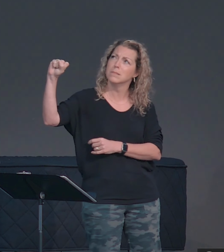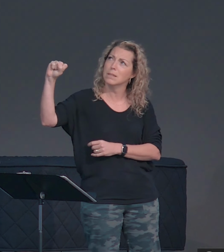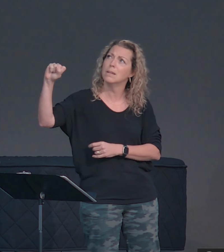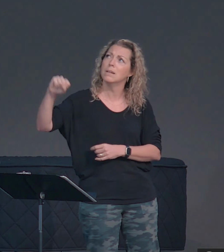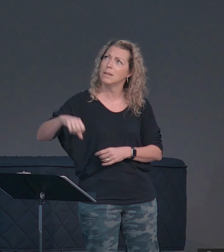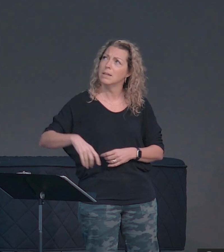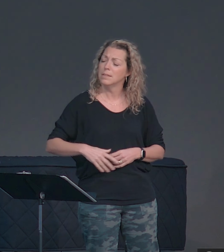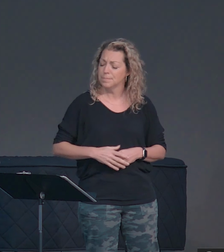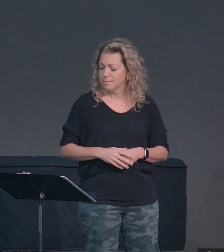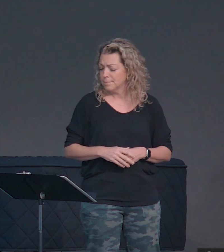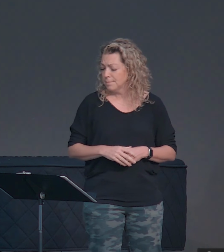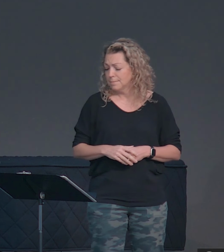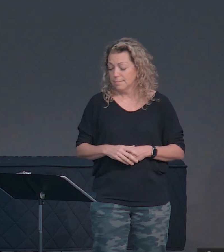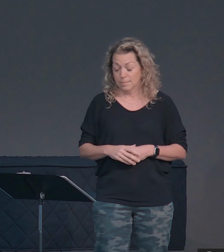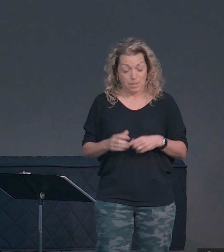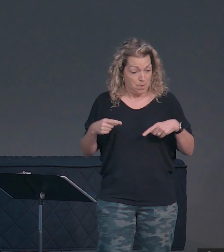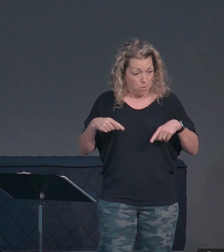still.